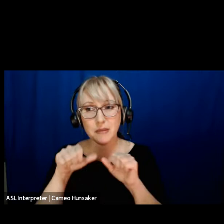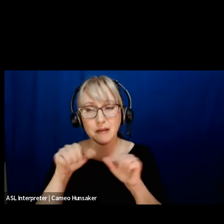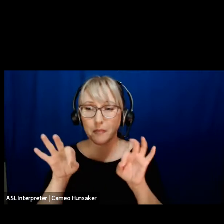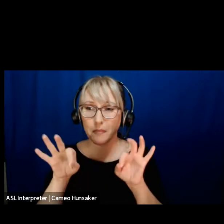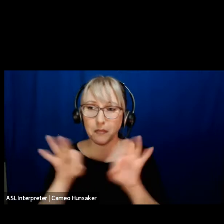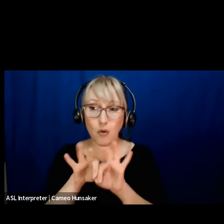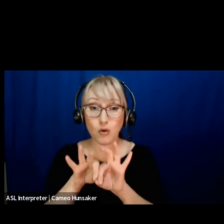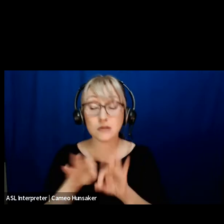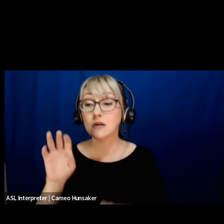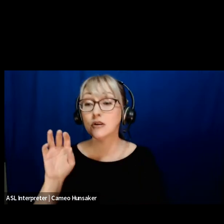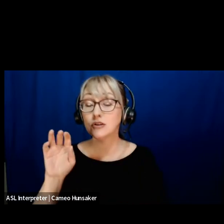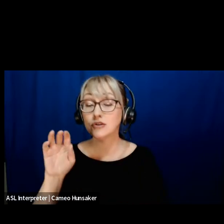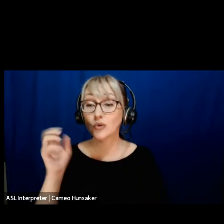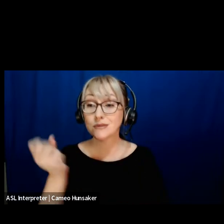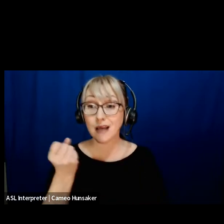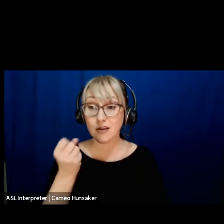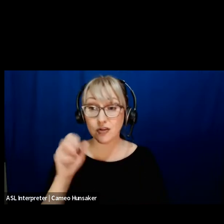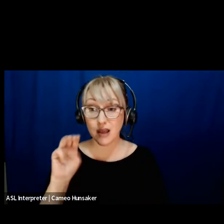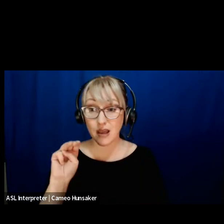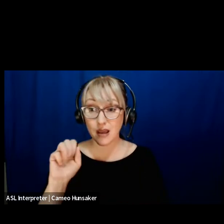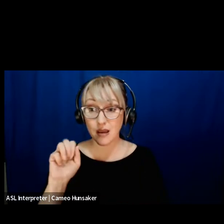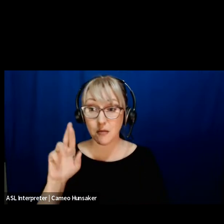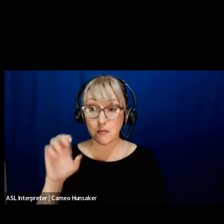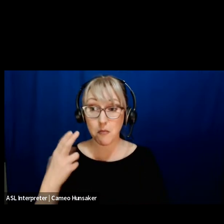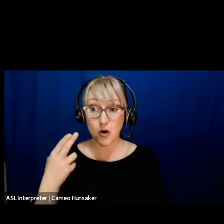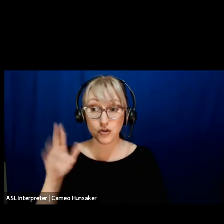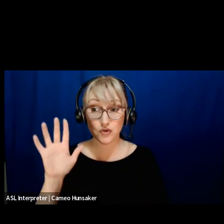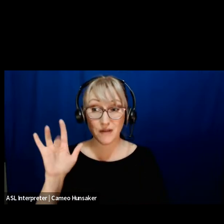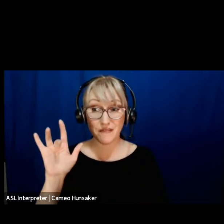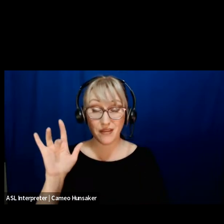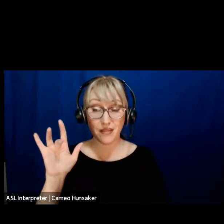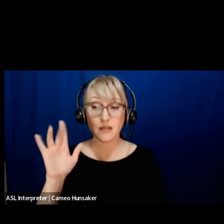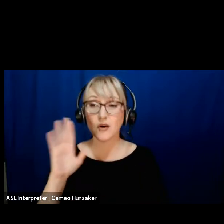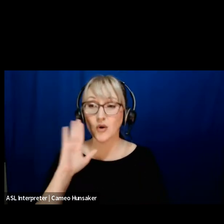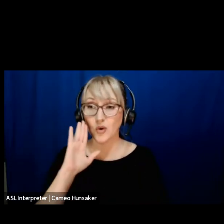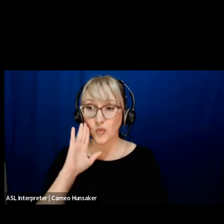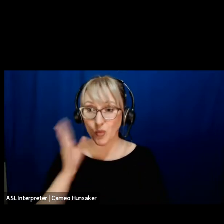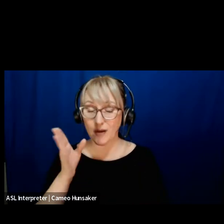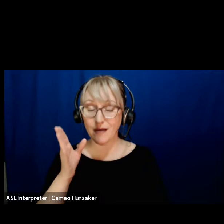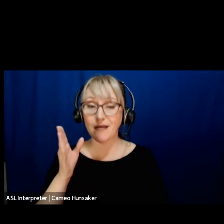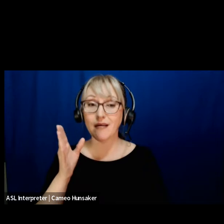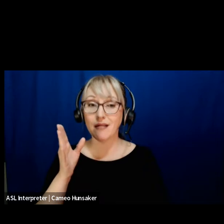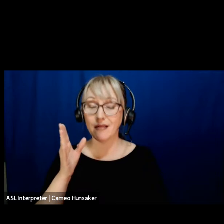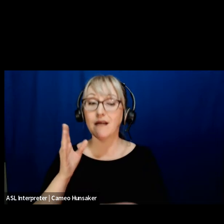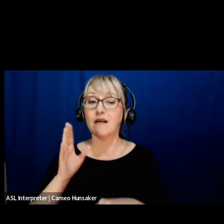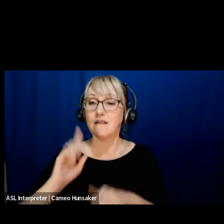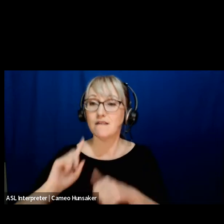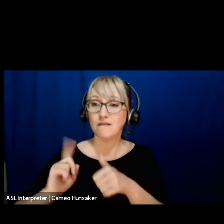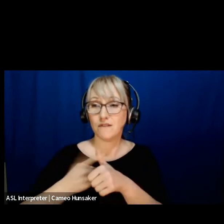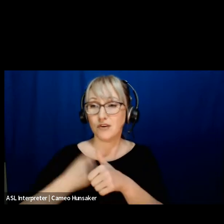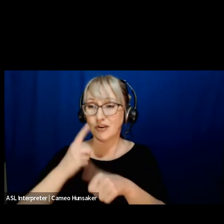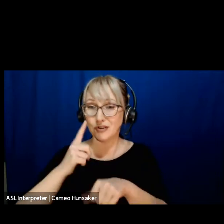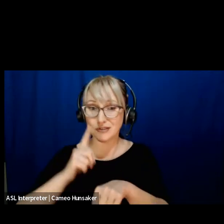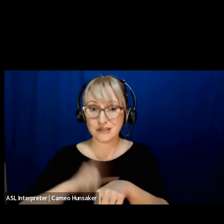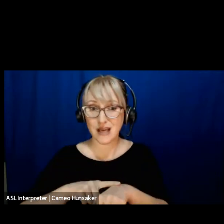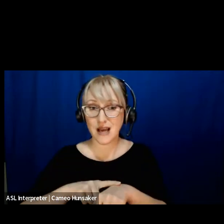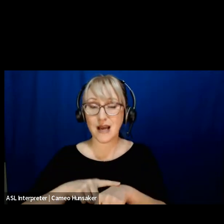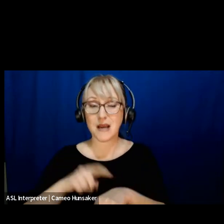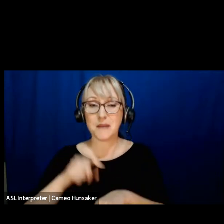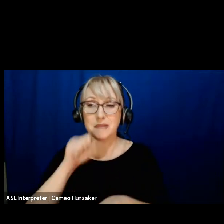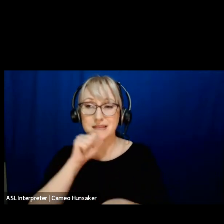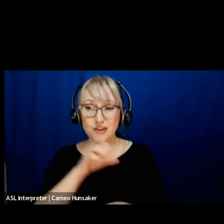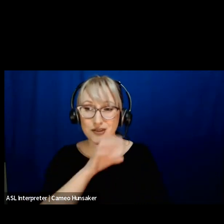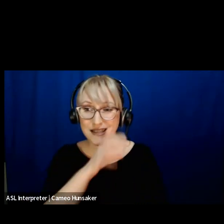25th, Saturday, we have our first ever Senior Healthy Living